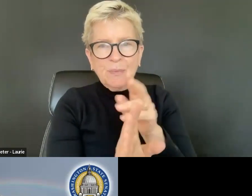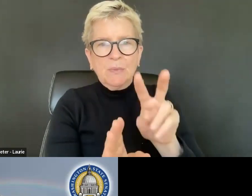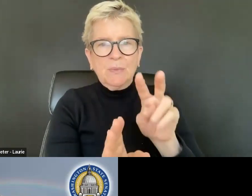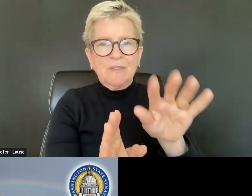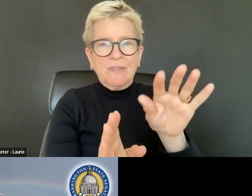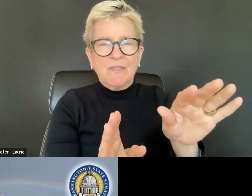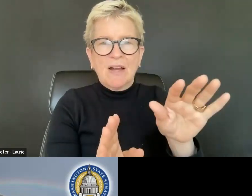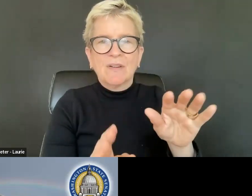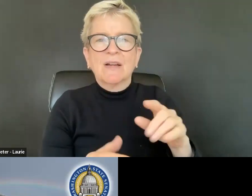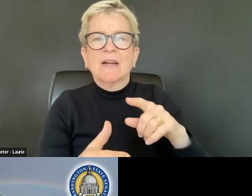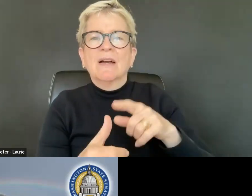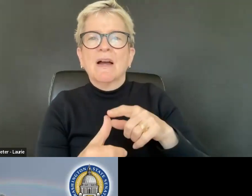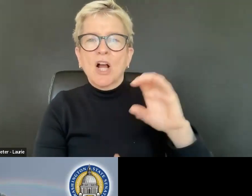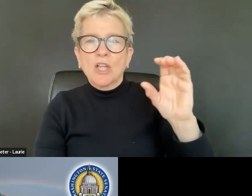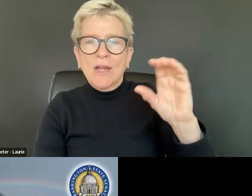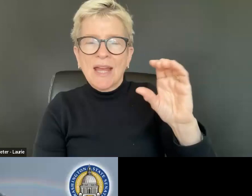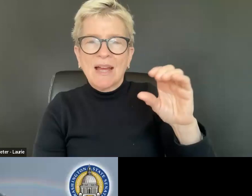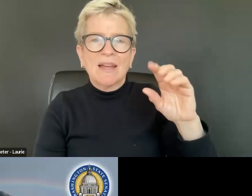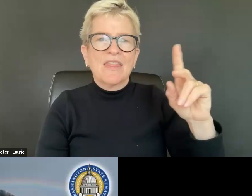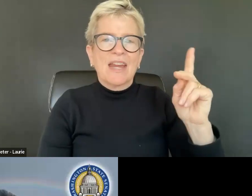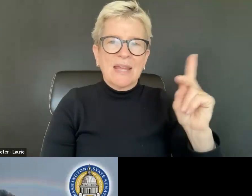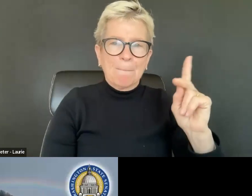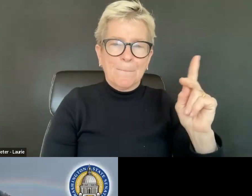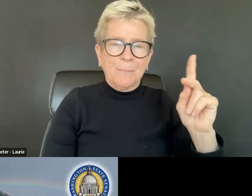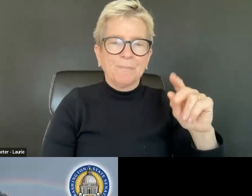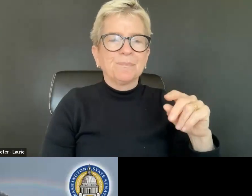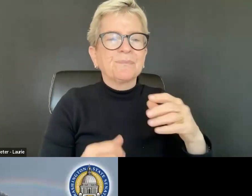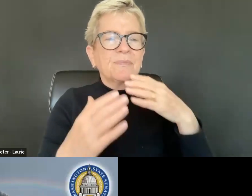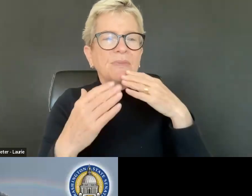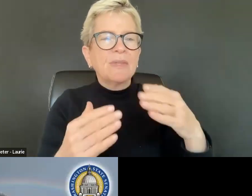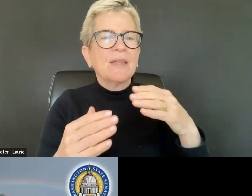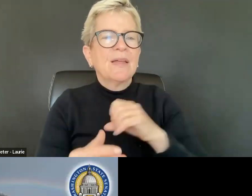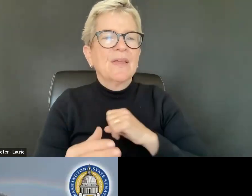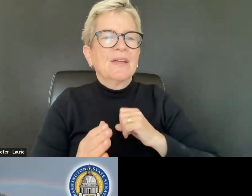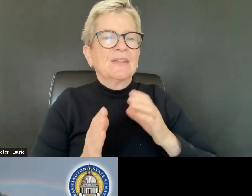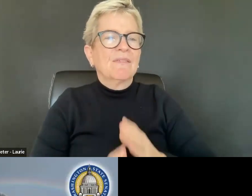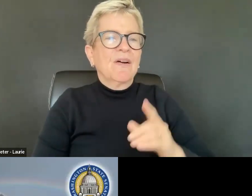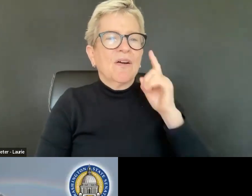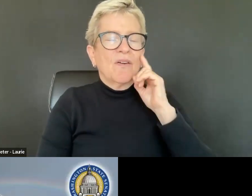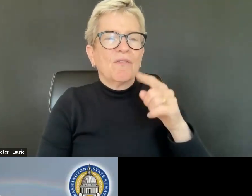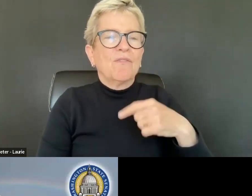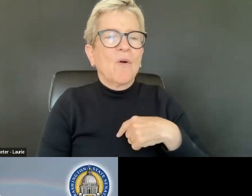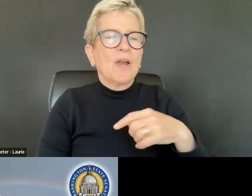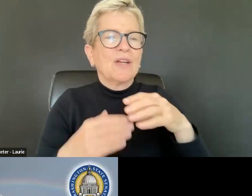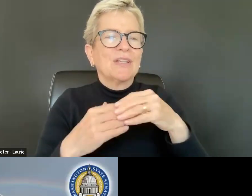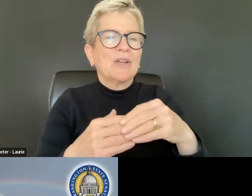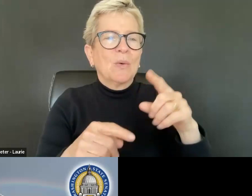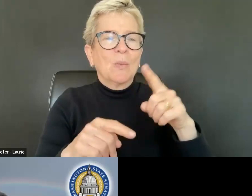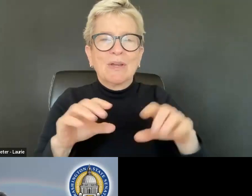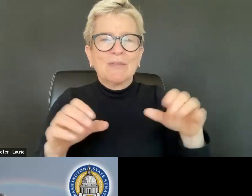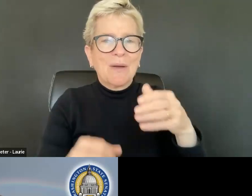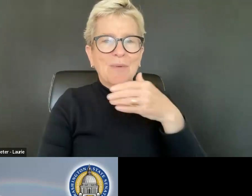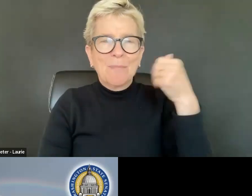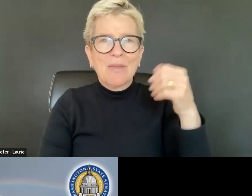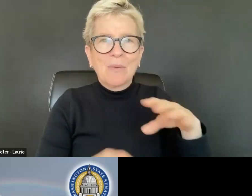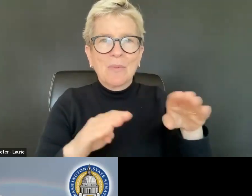Kimberly. Claudia? Say thank you, Senator, for your leadership in this session. We couldn't done better with behavioral